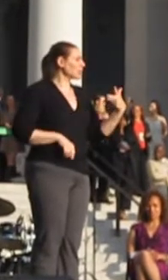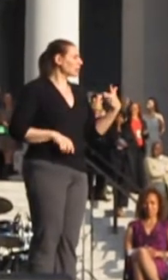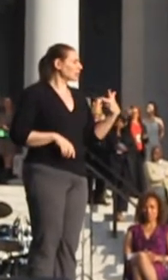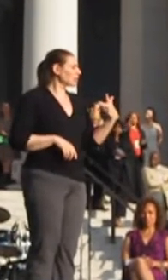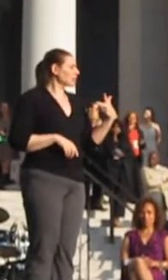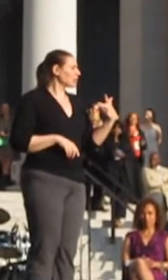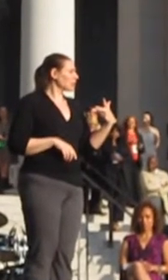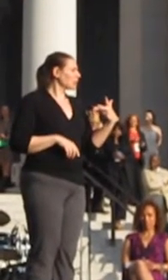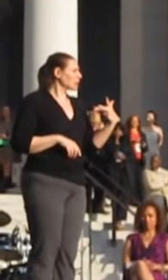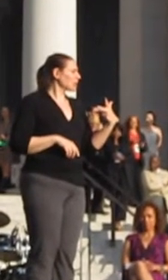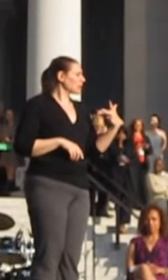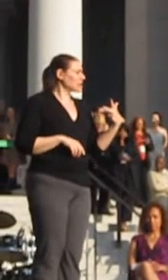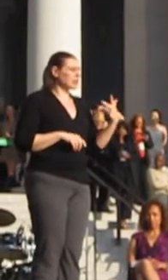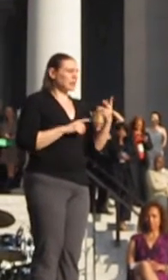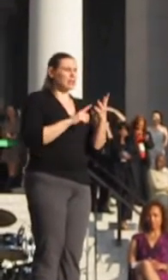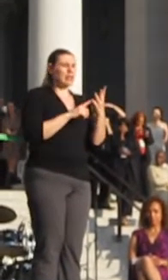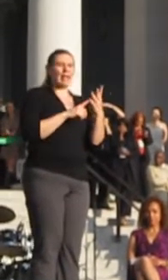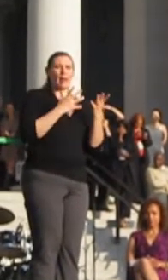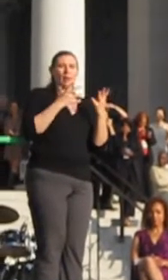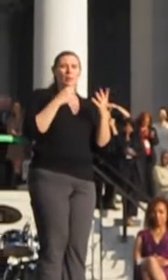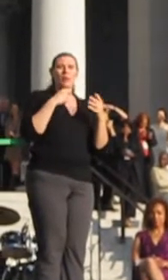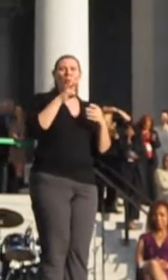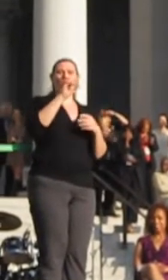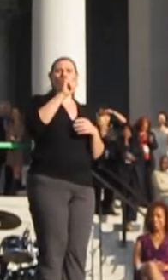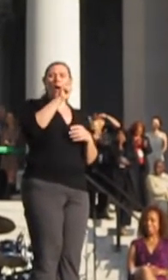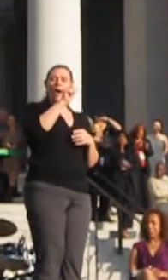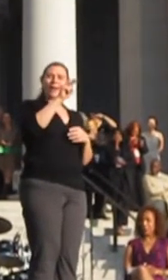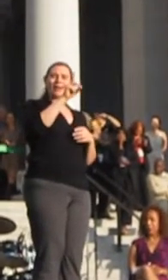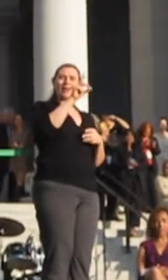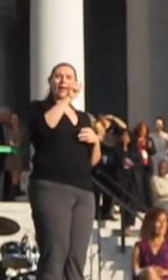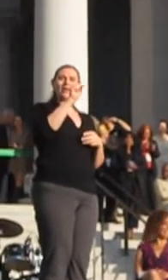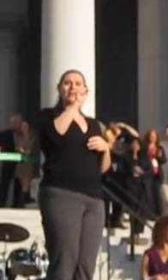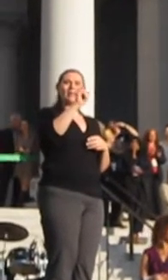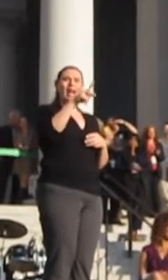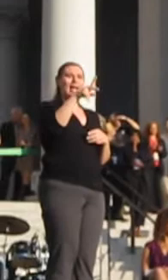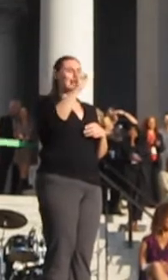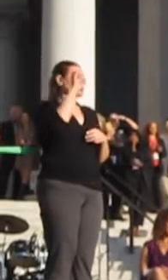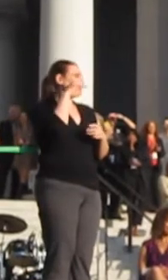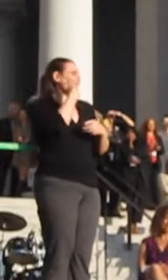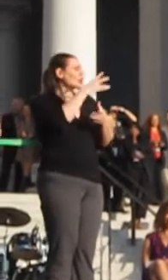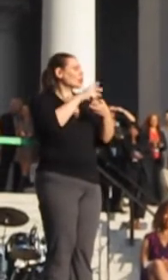Maybe we even get Wanda Sykes to tell us a joke or two before it's over.